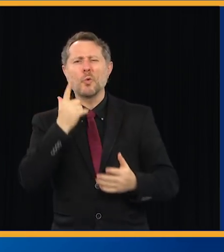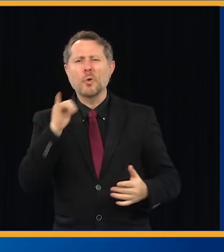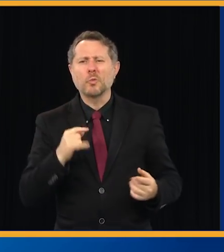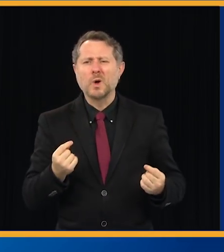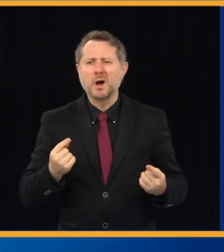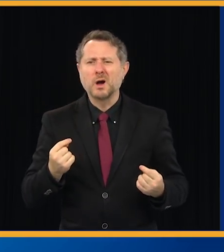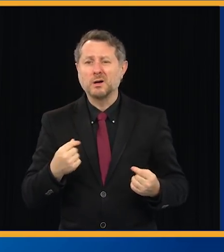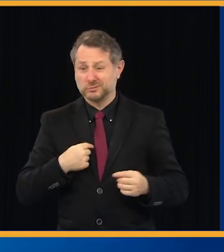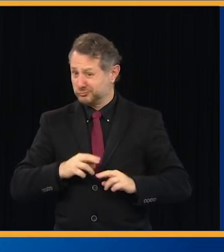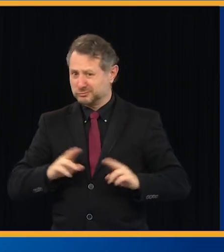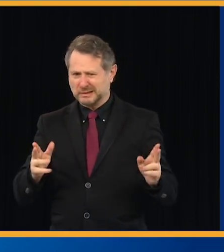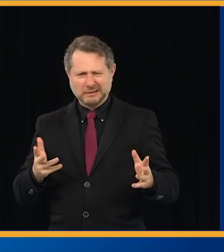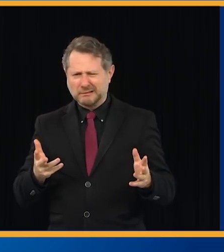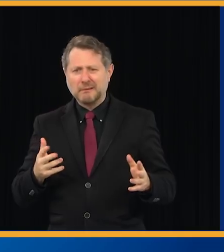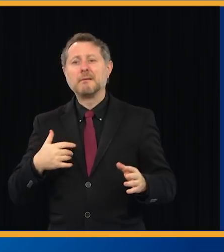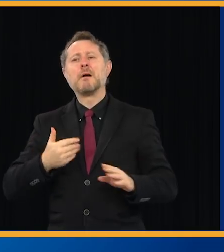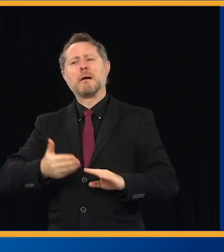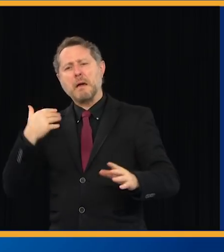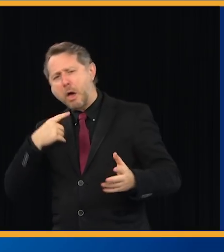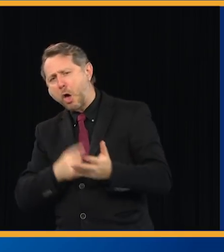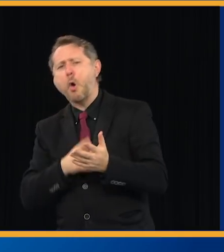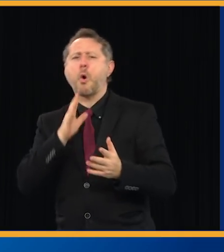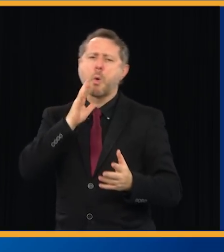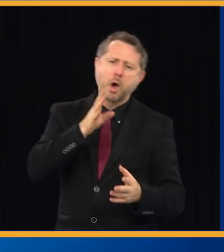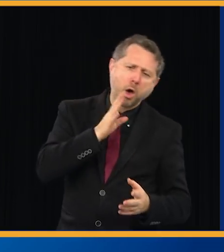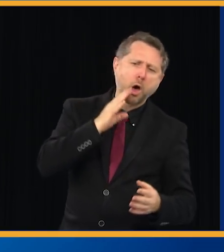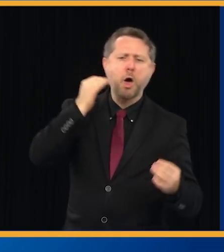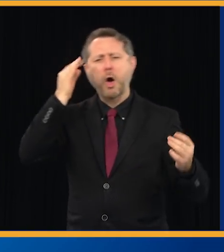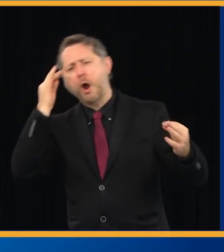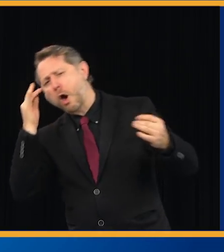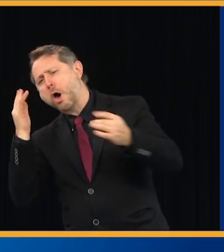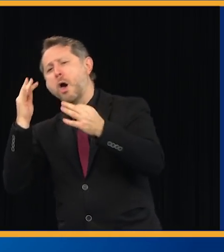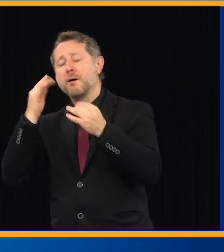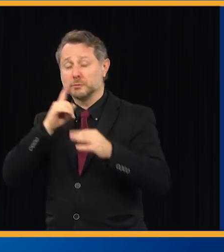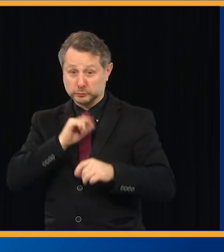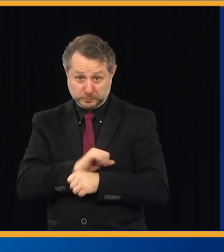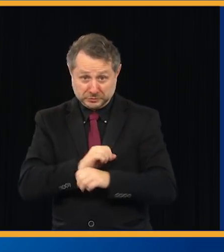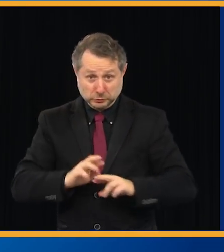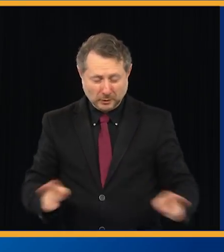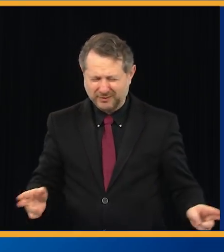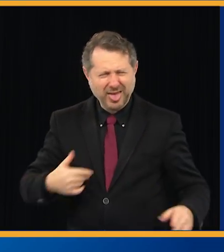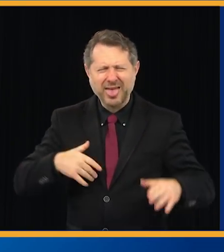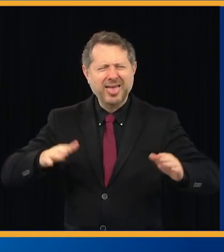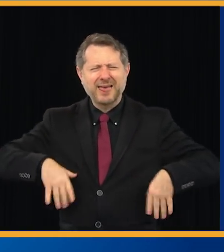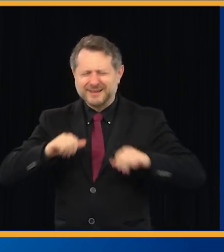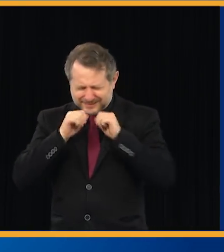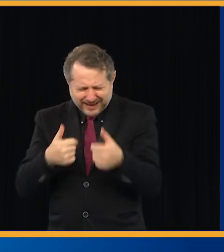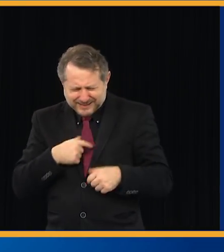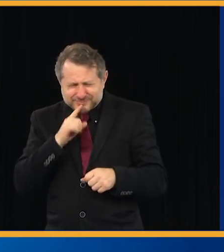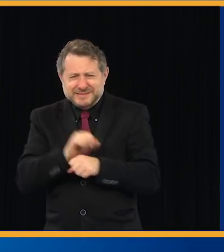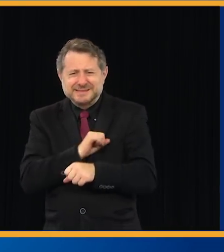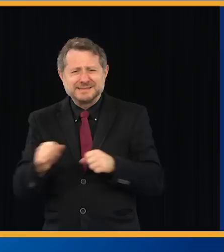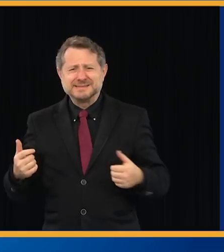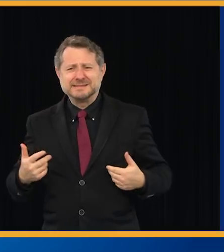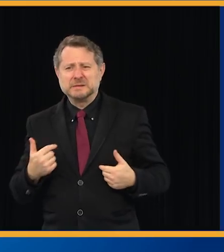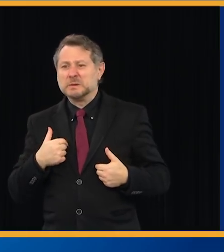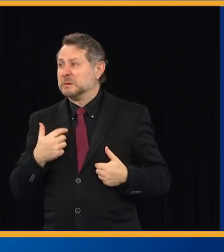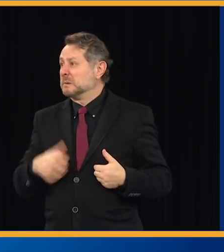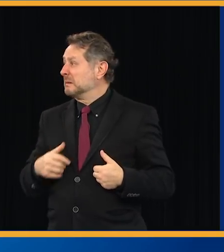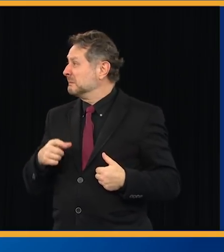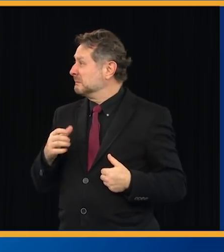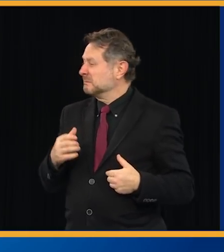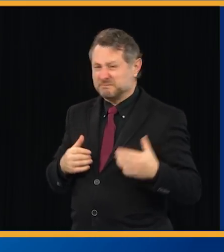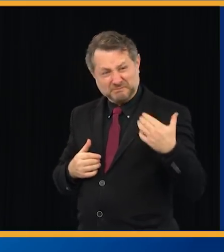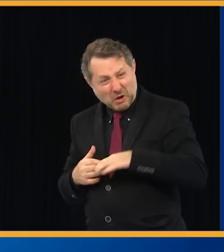all talked about it, thought about it. There was some, but we were not really prepared to do it. We then had to do it. We implemented it, and God bless